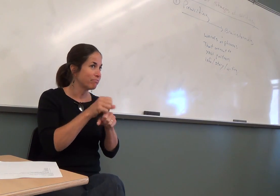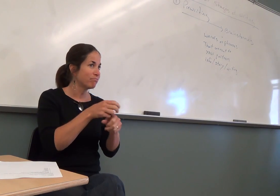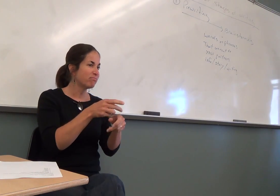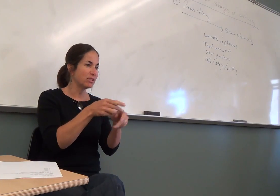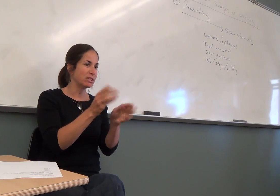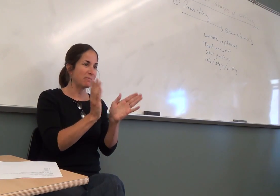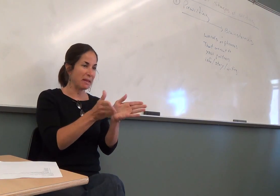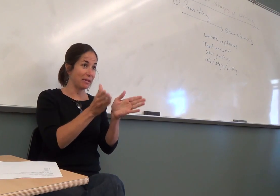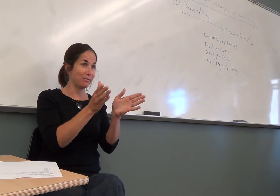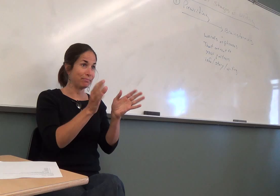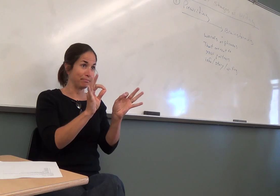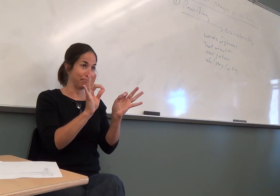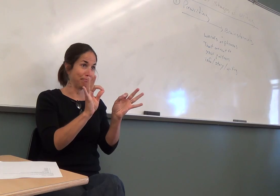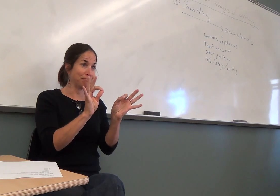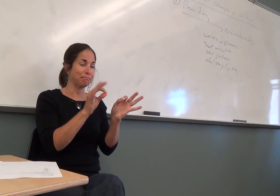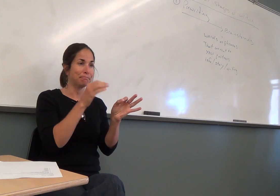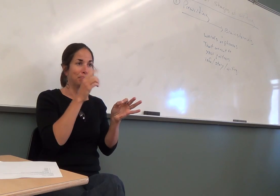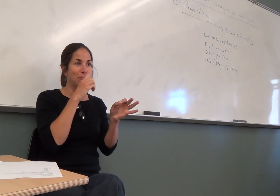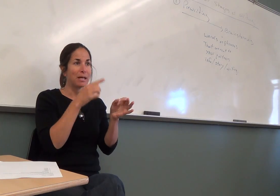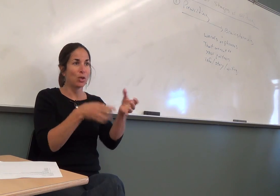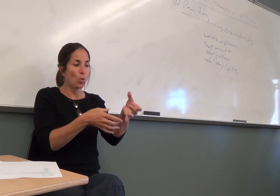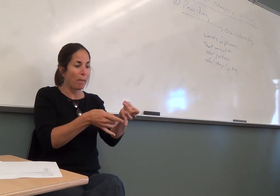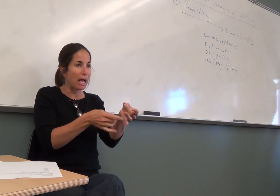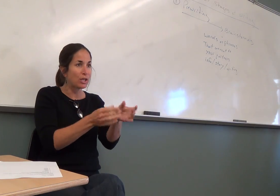on to it. That's all you have to do. Put it in your binder and forget about it till Monday.